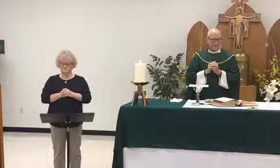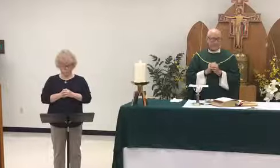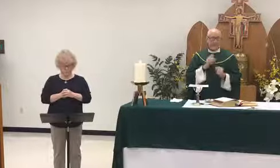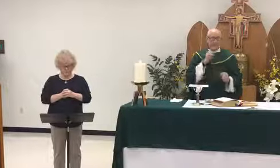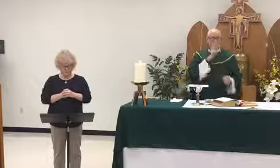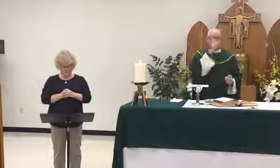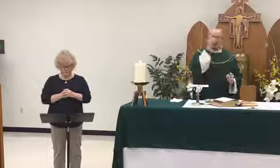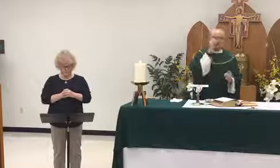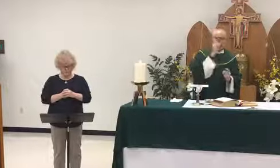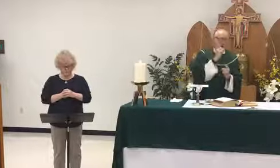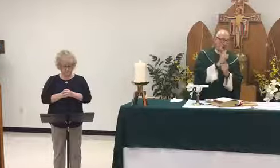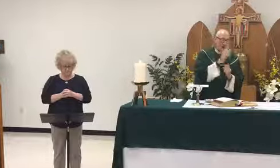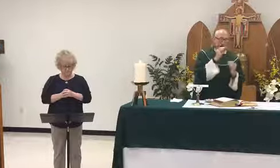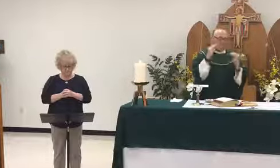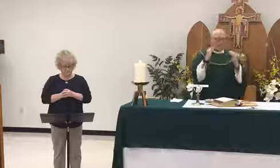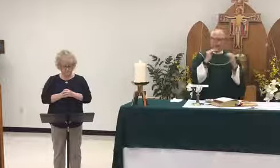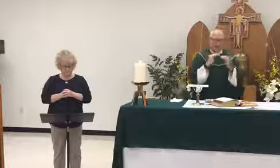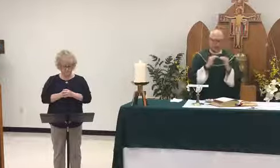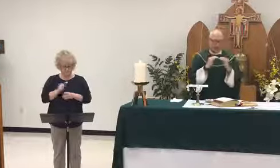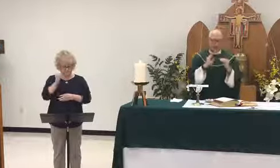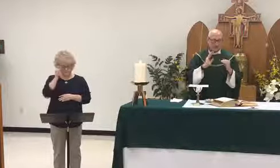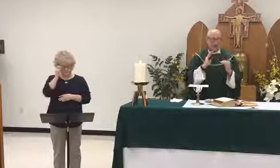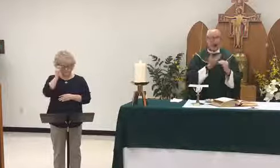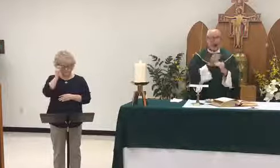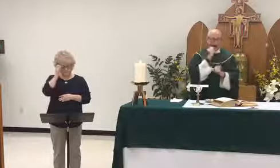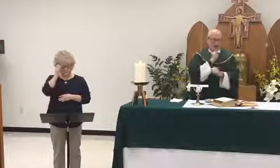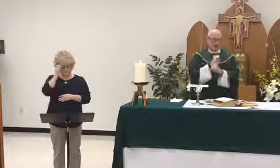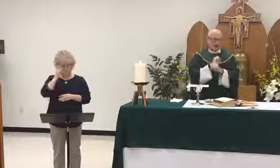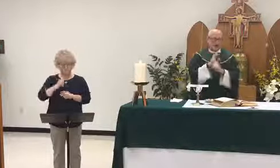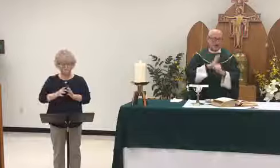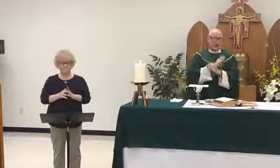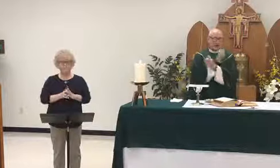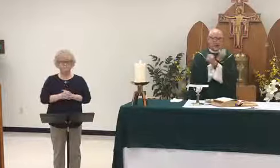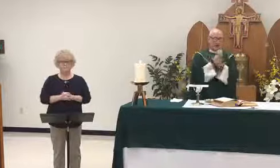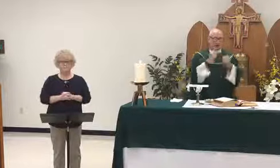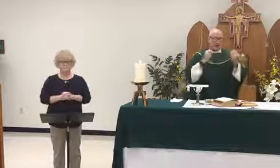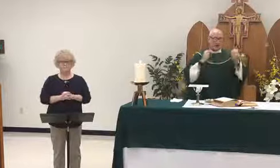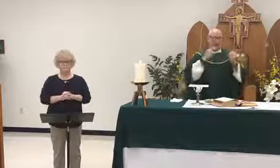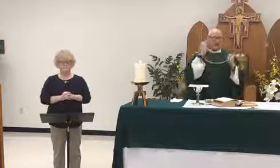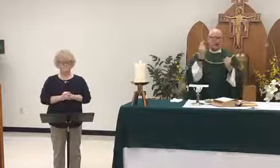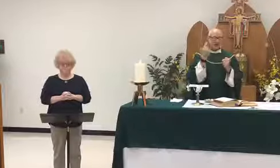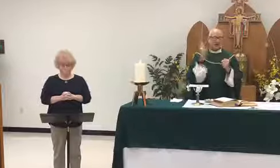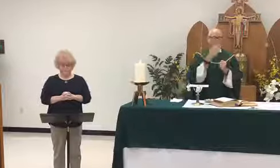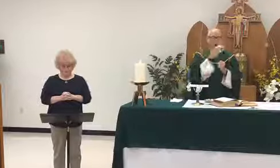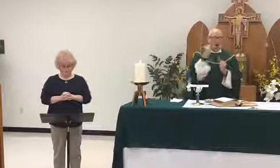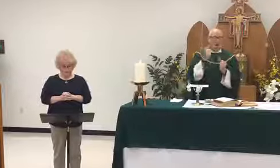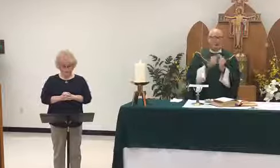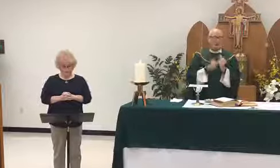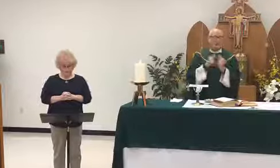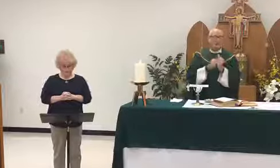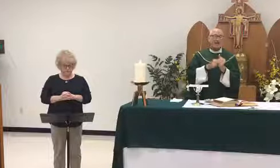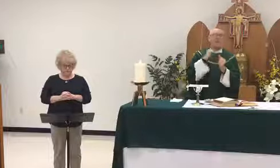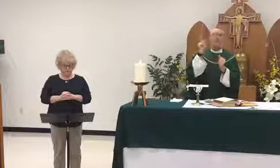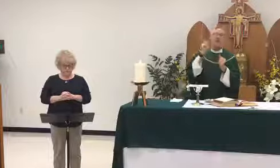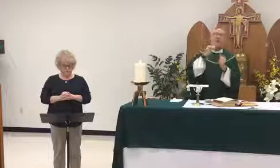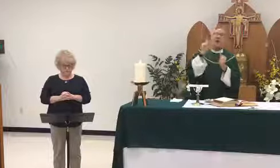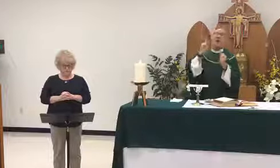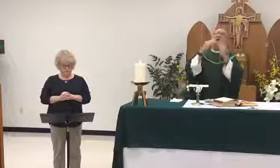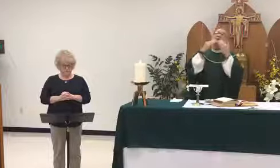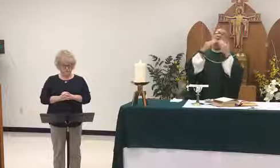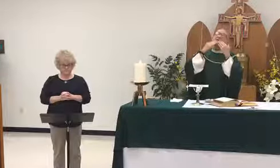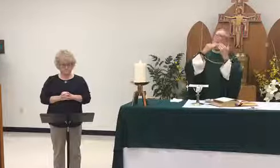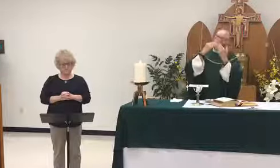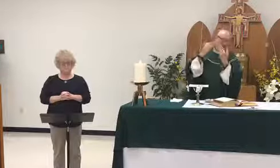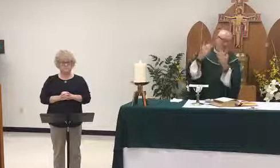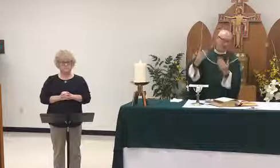just. It is truly right and just, our duty and our salvation, always and